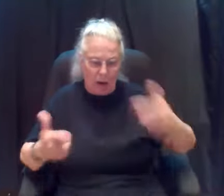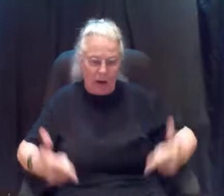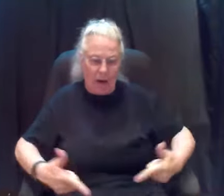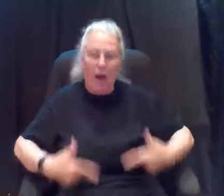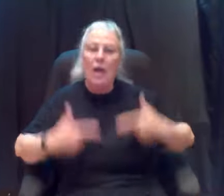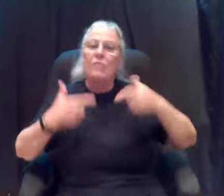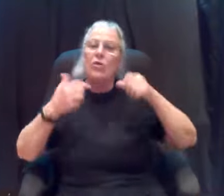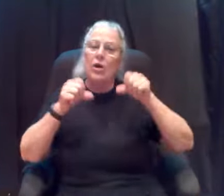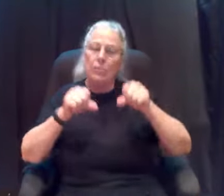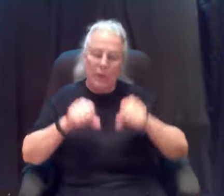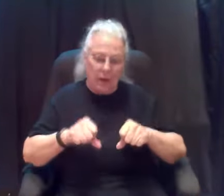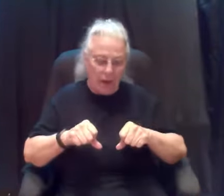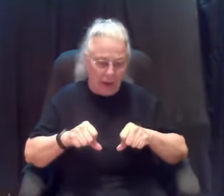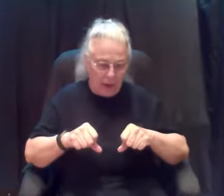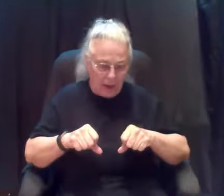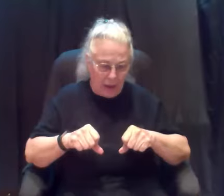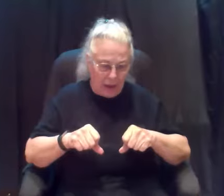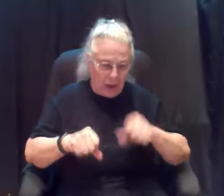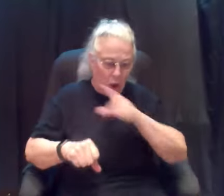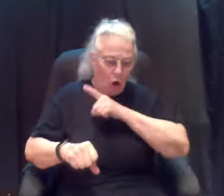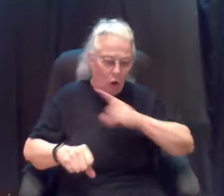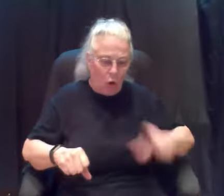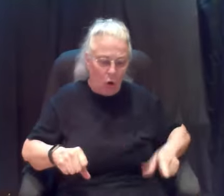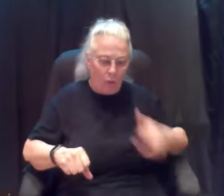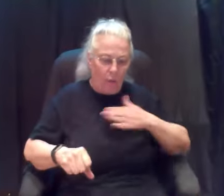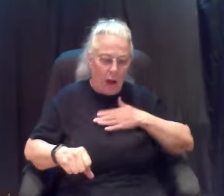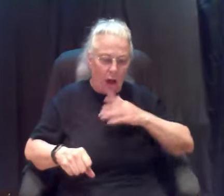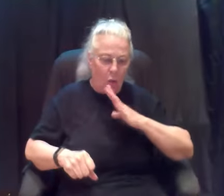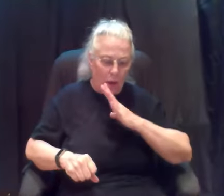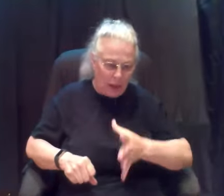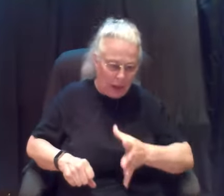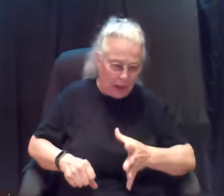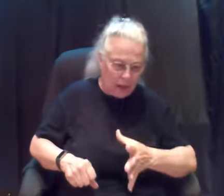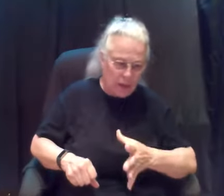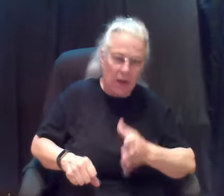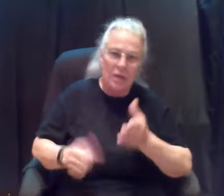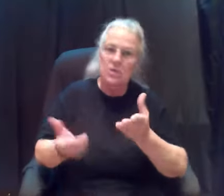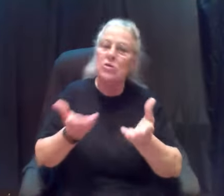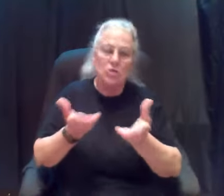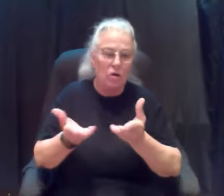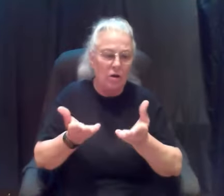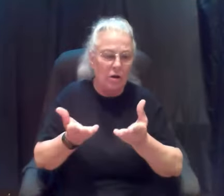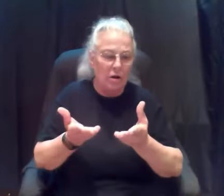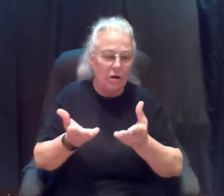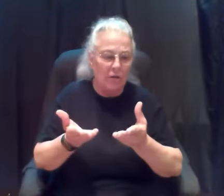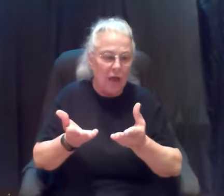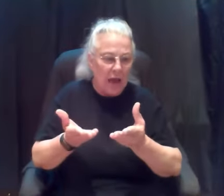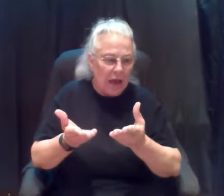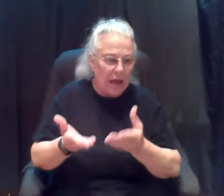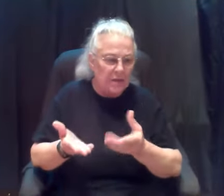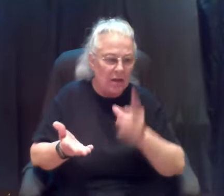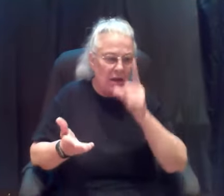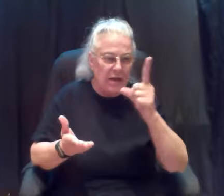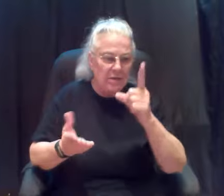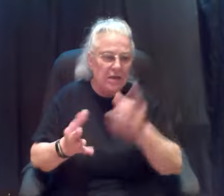life could be. Lord, my willingness to serve is the least